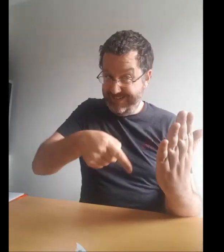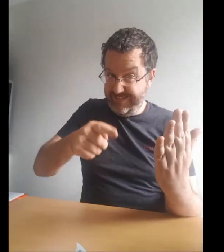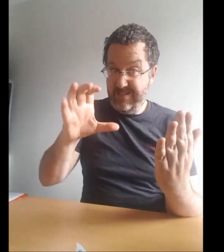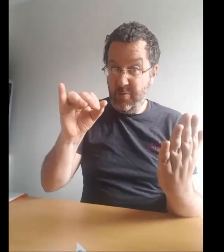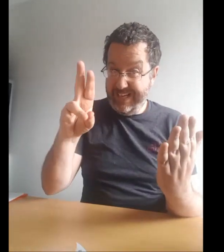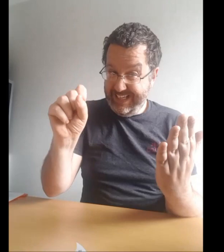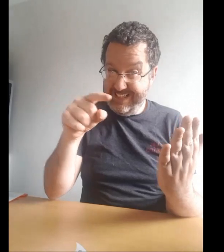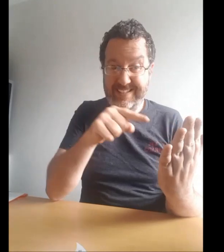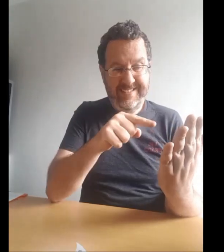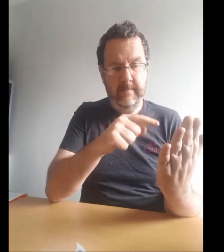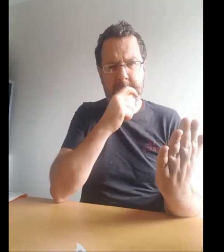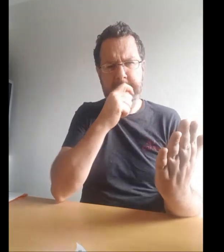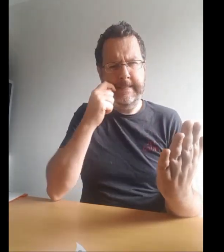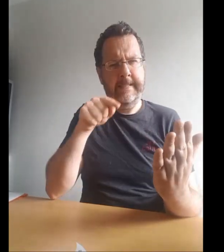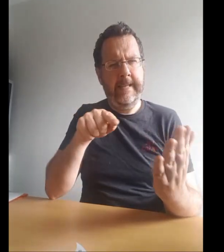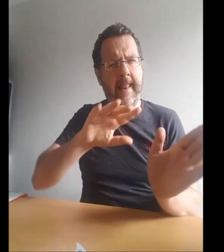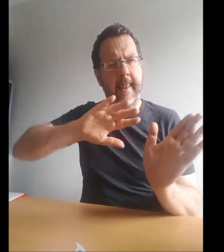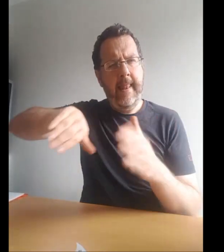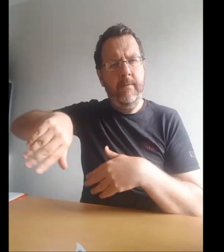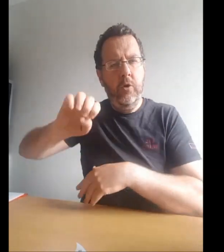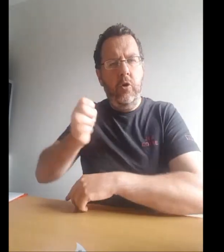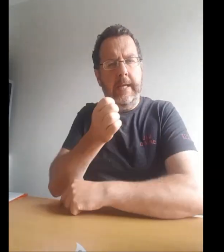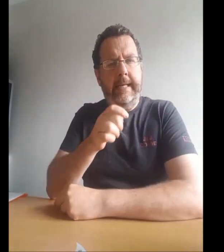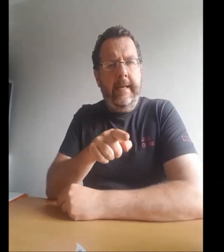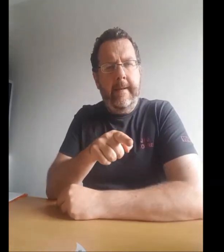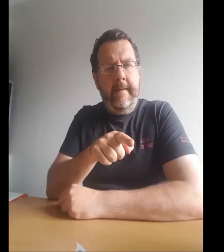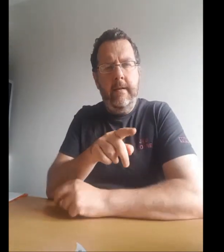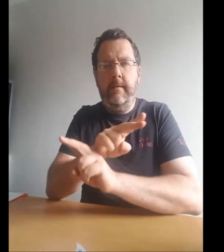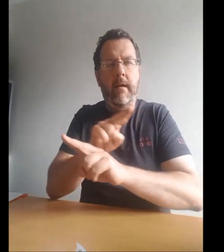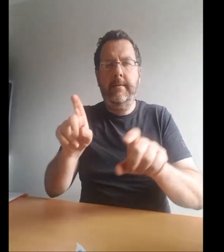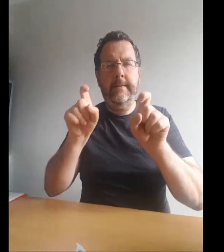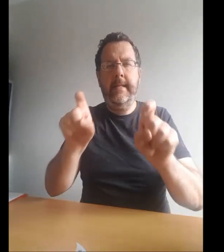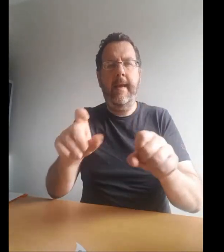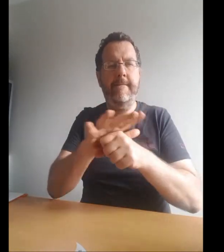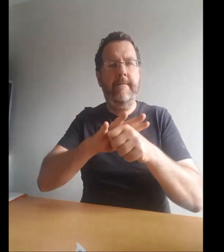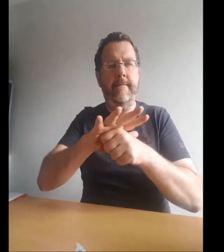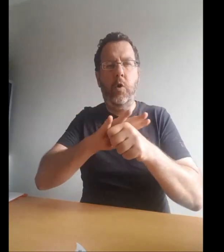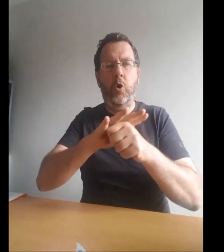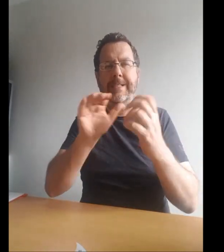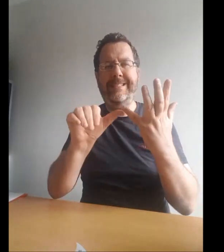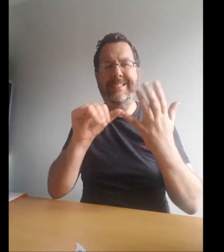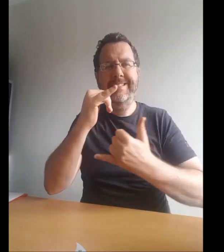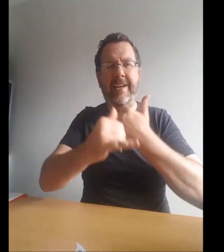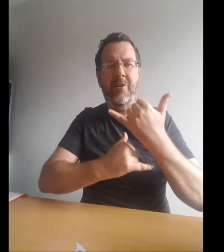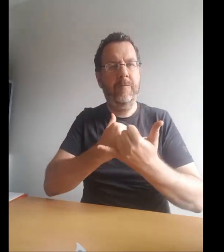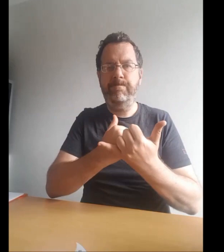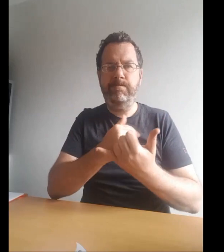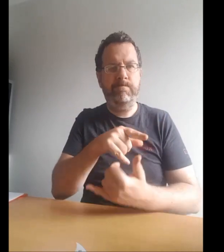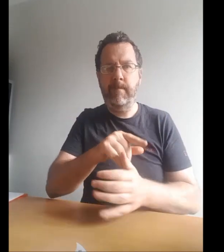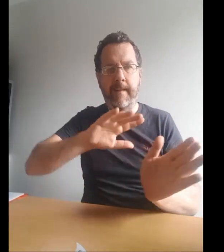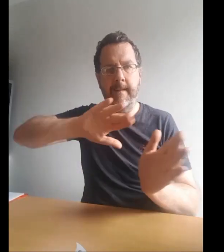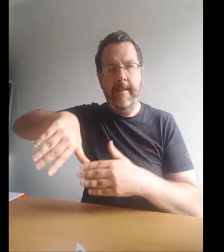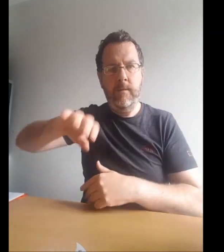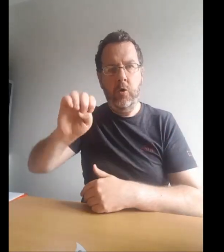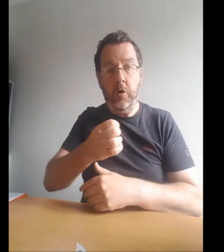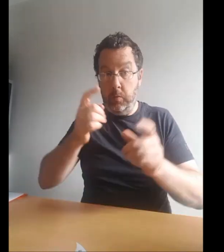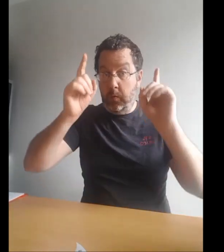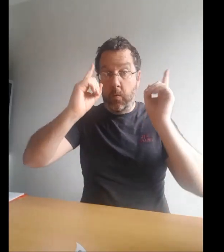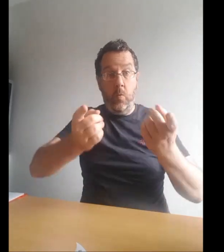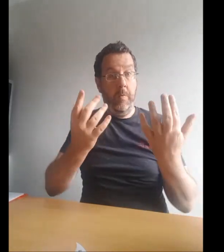and I have found Cornelius on this, it said that Cornelius McMahon left school early. He didn't stay for the full 6-year term. I don't know exactly how many